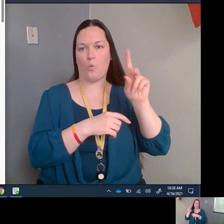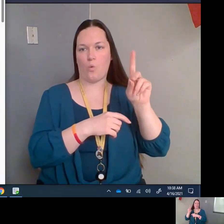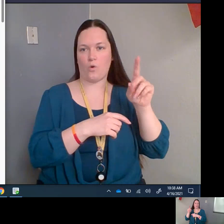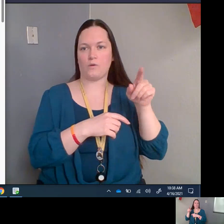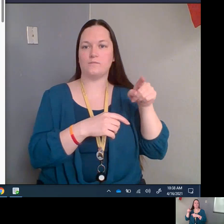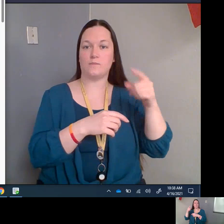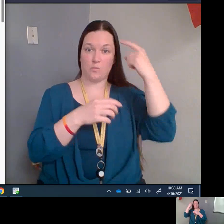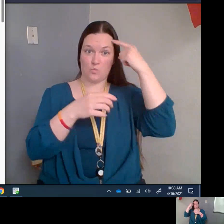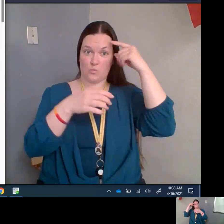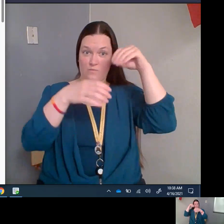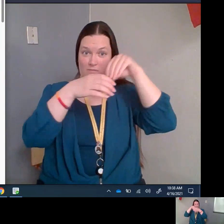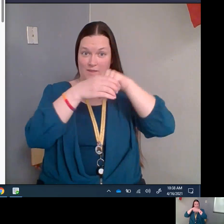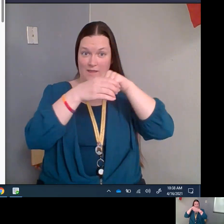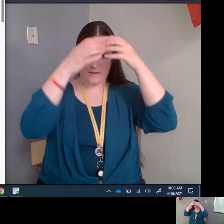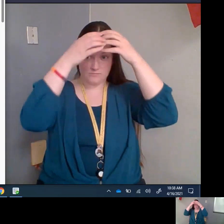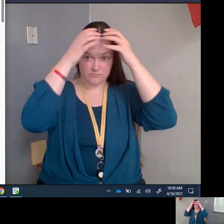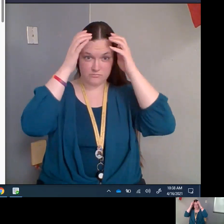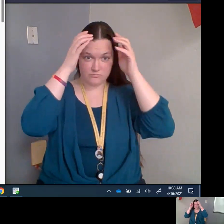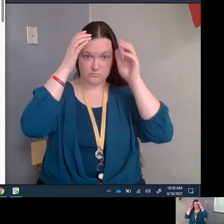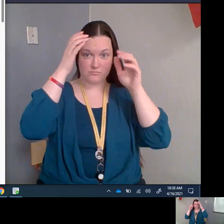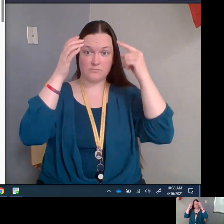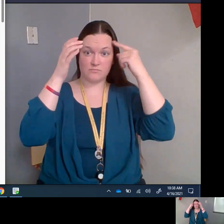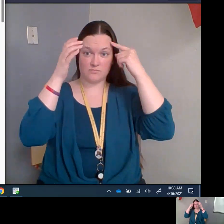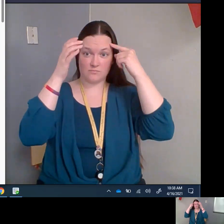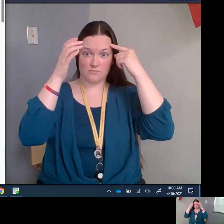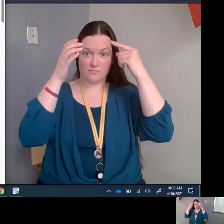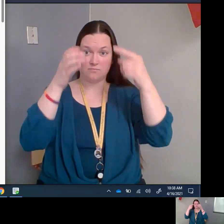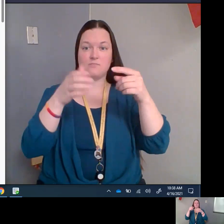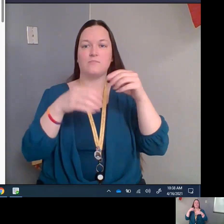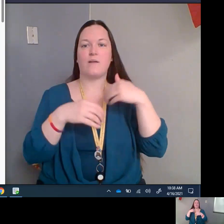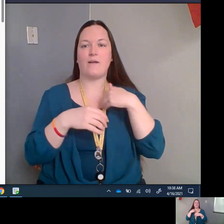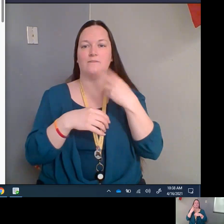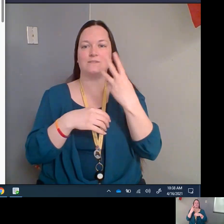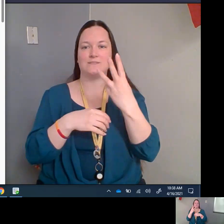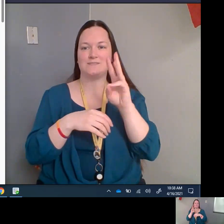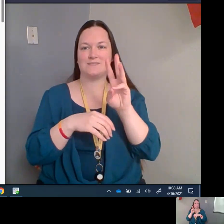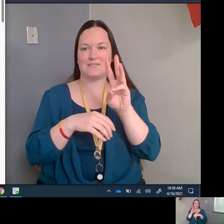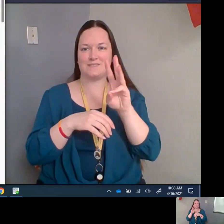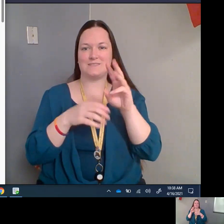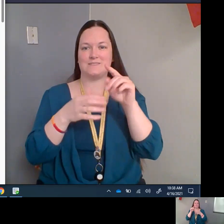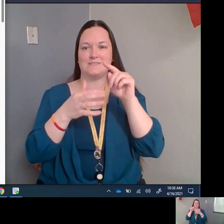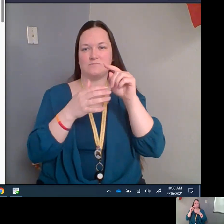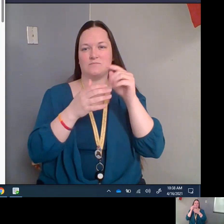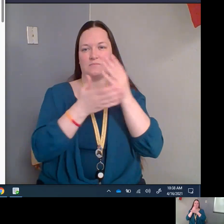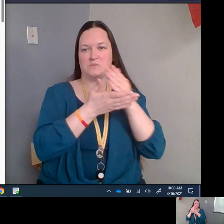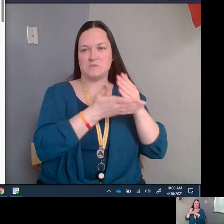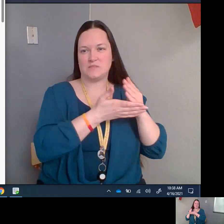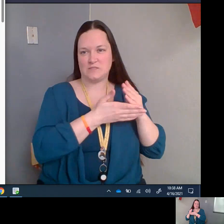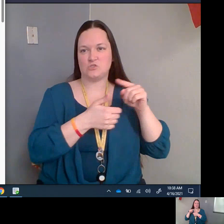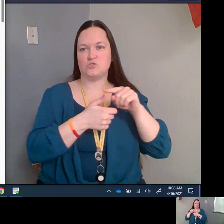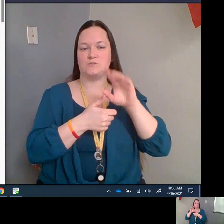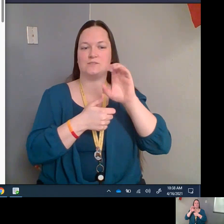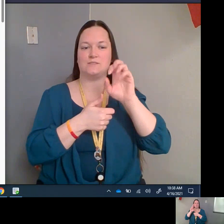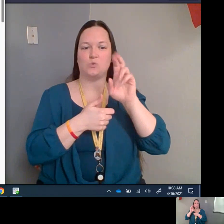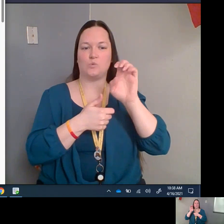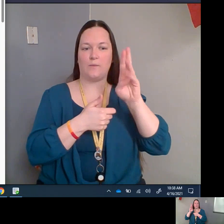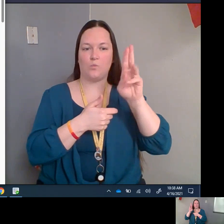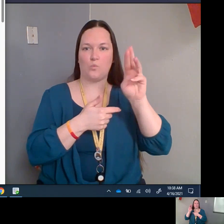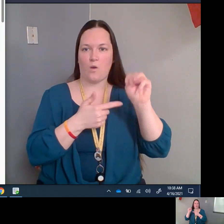is found within the skull or cranium, and it is made up of 6 main sections. These 6 sections are the